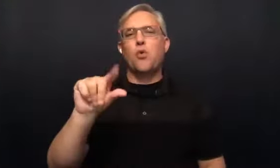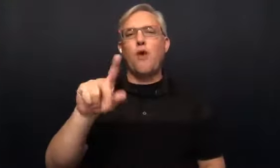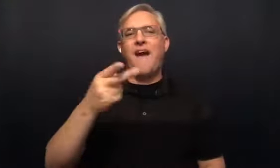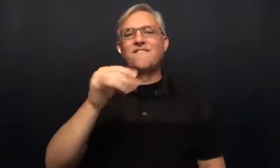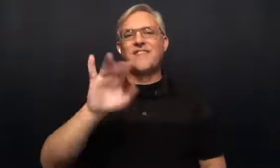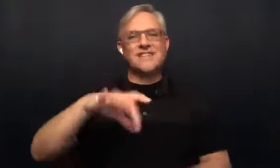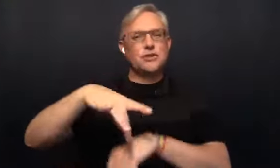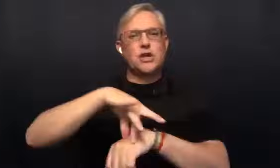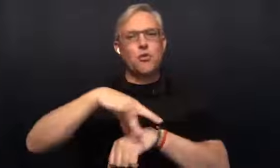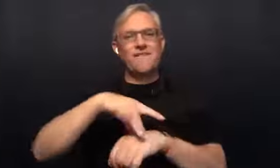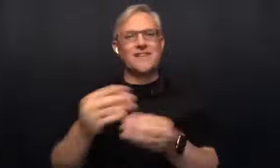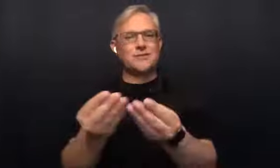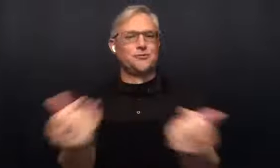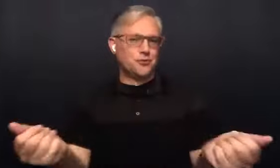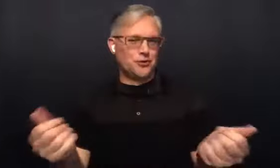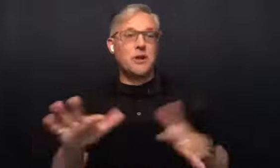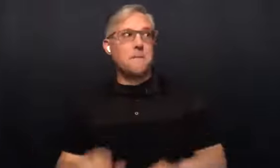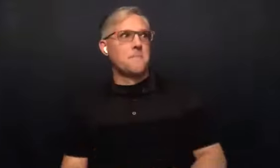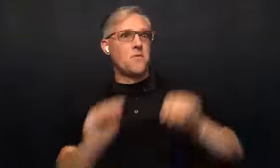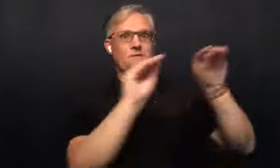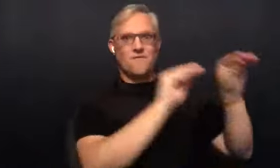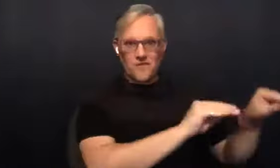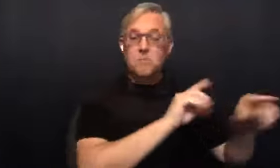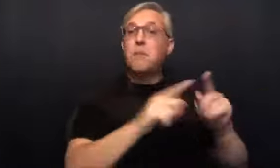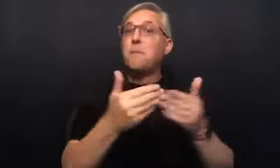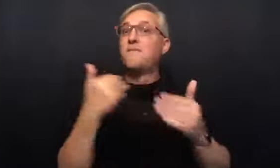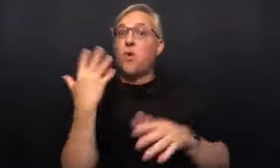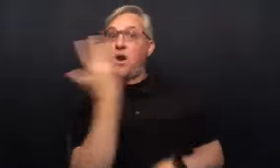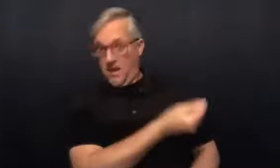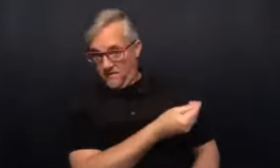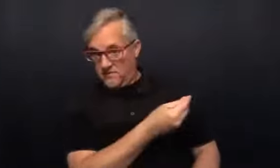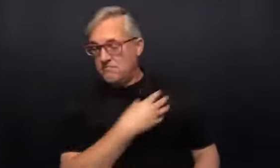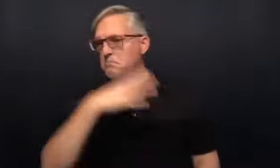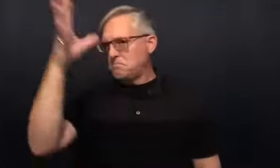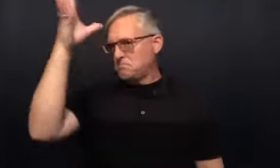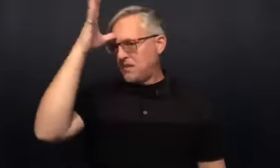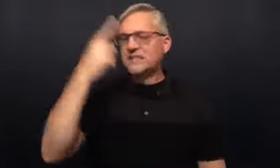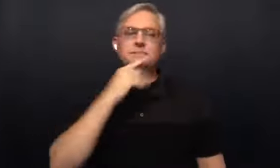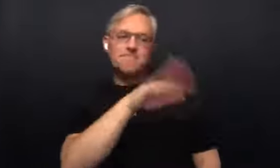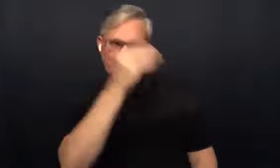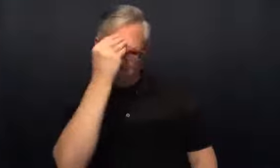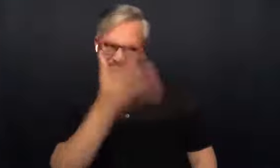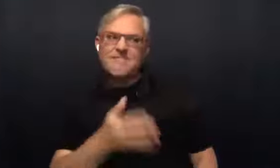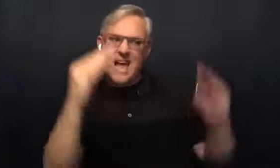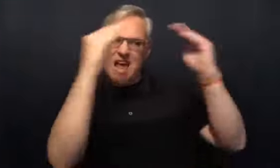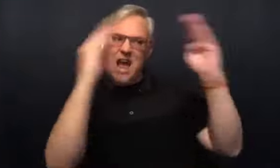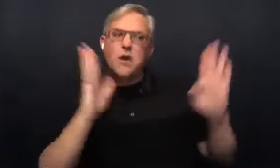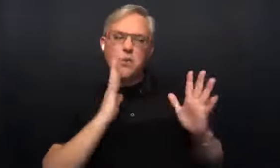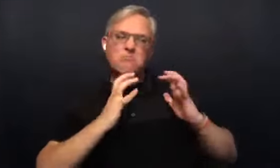things that happened before she left is my dad told me very quickly, this house is going to fall apart. You're going to have to find a way to put yourself through school. You're